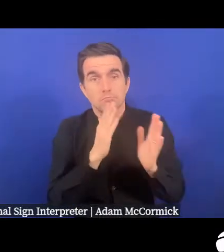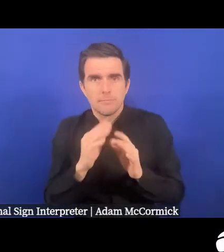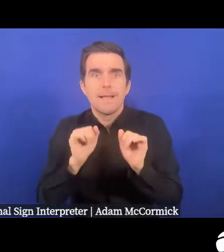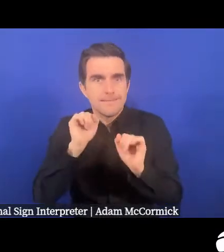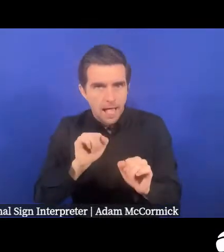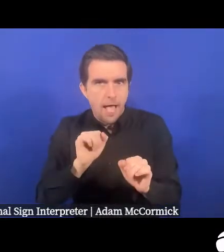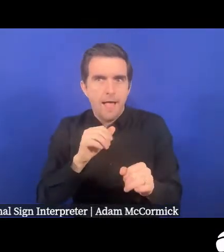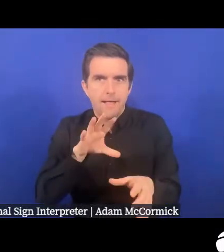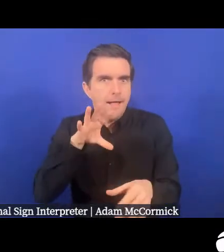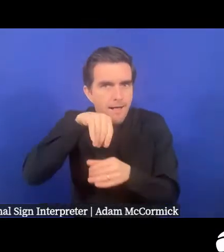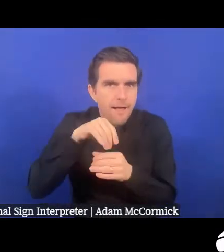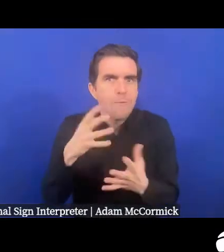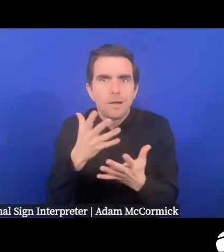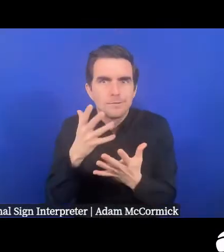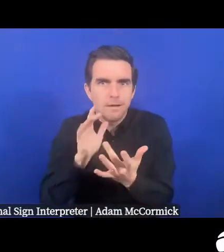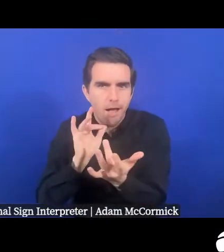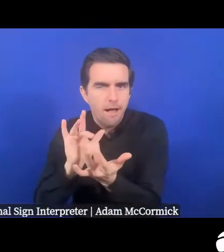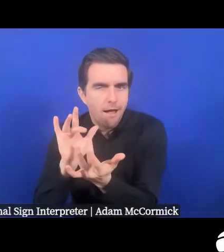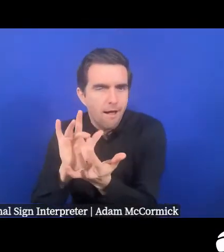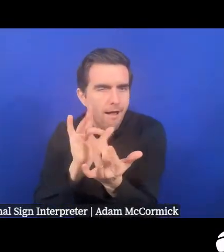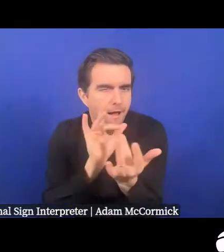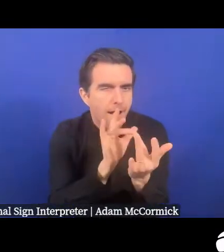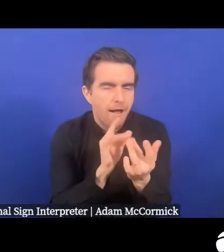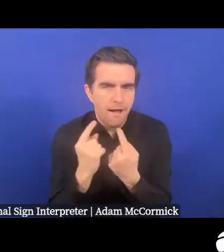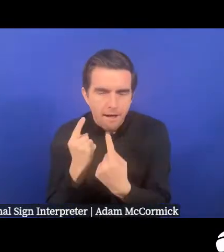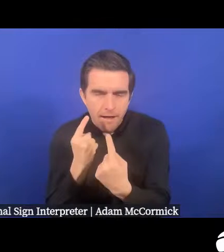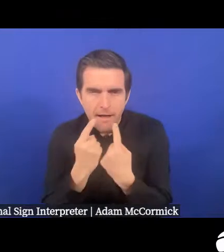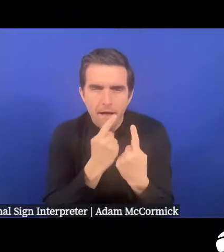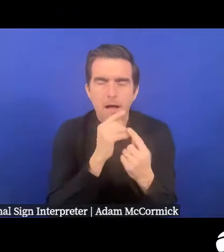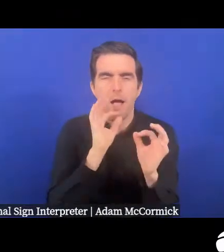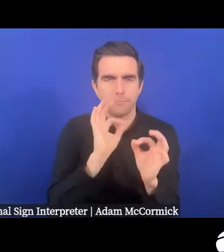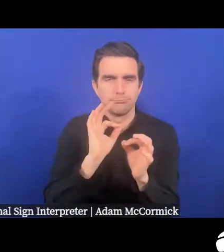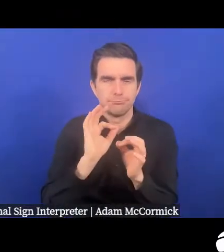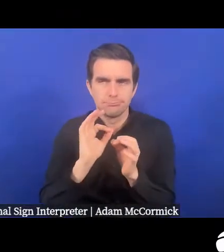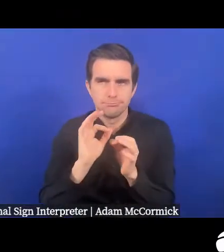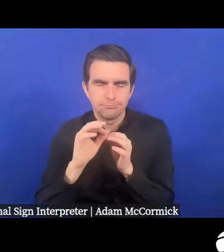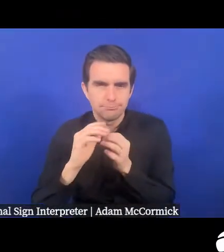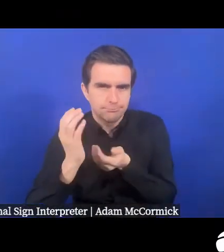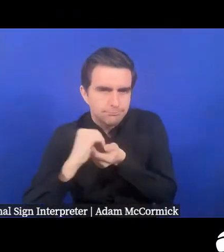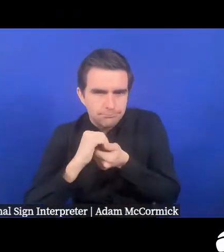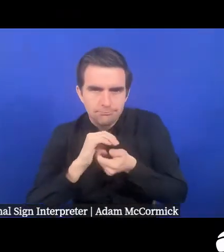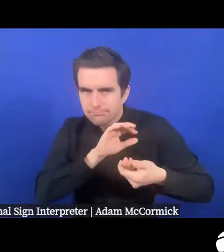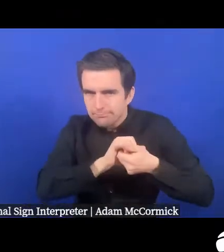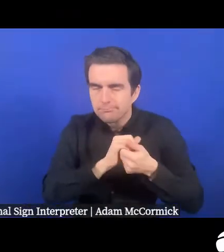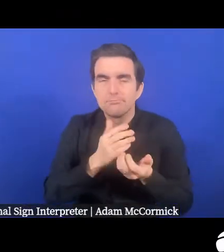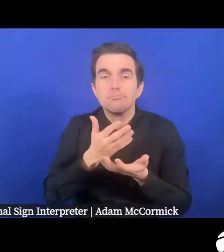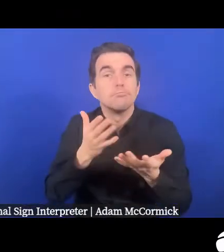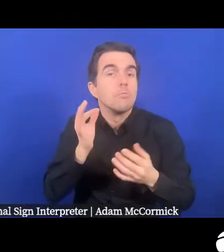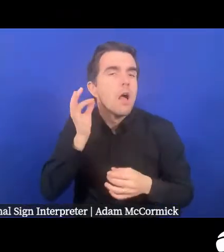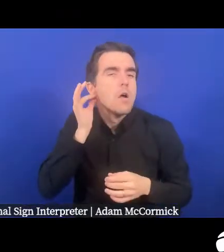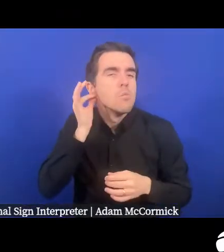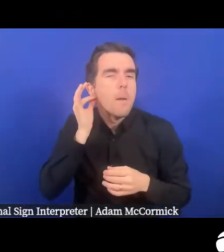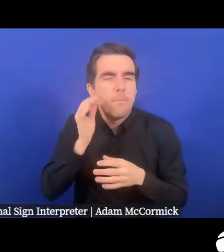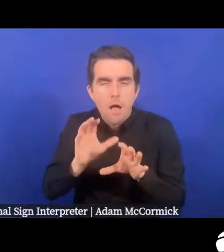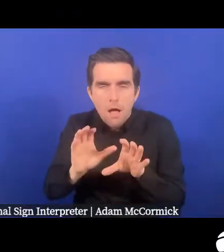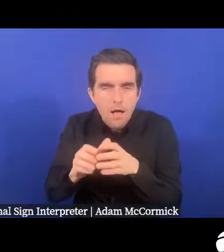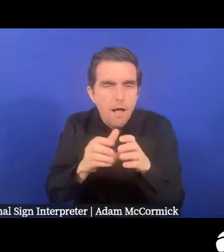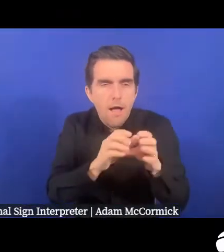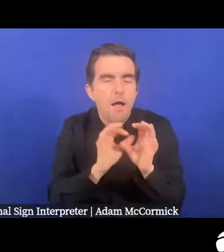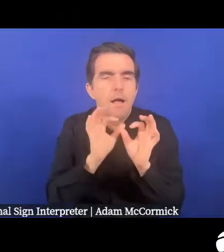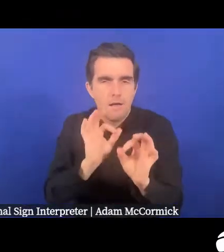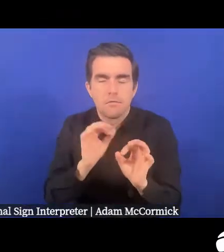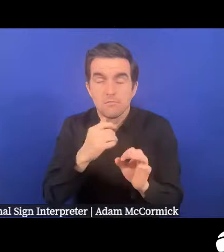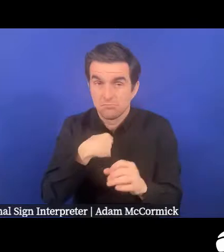actually engaged in it, but we did engage in this with the National Tourism Policy, where you